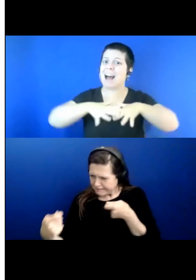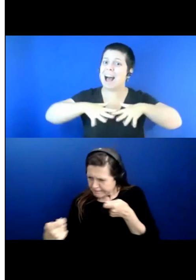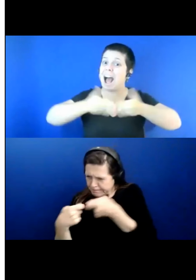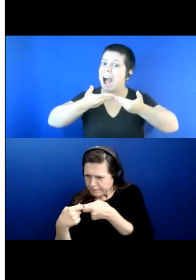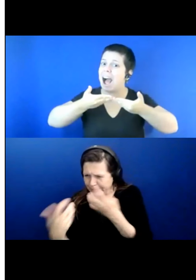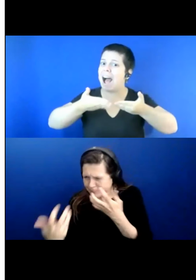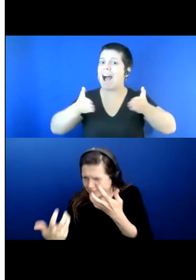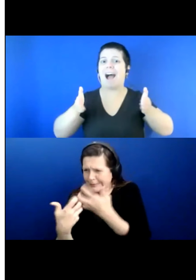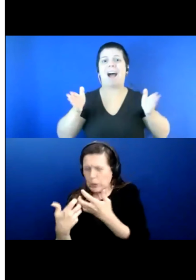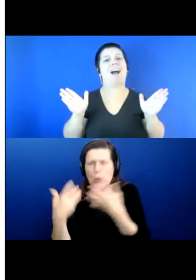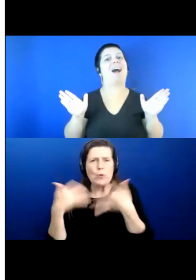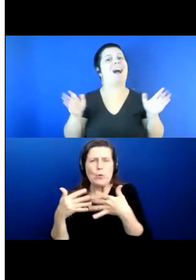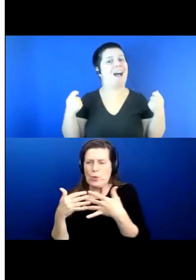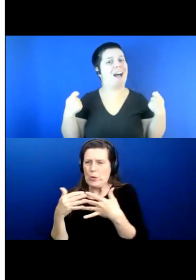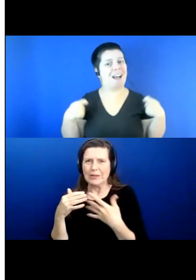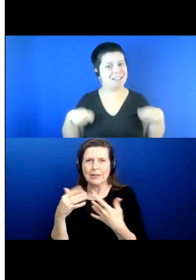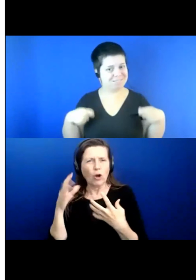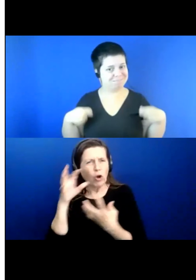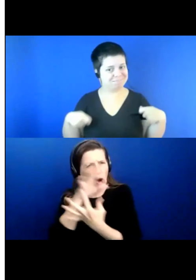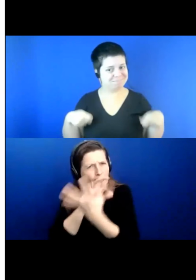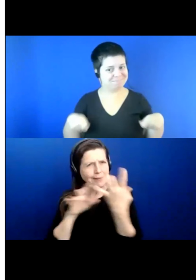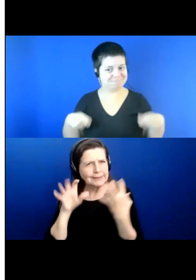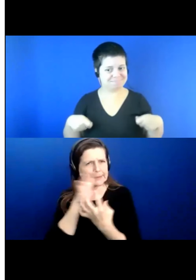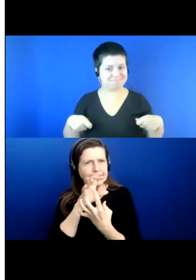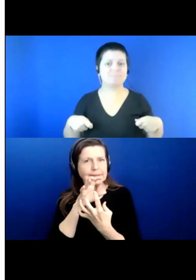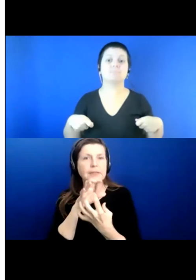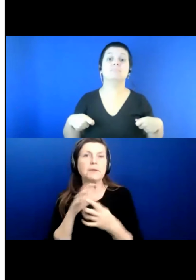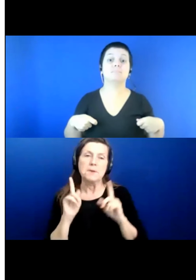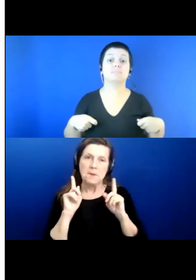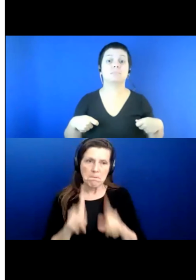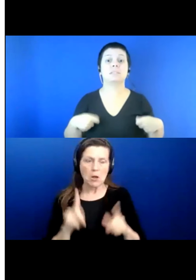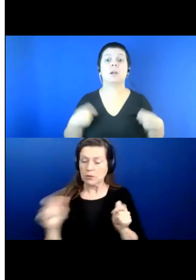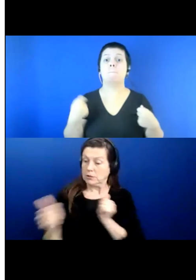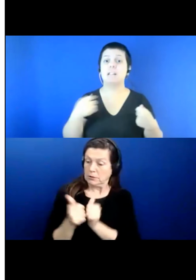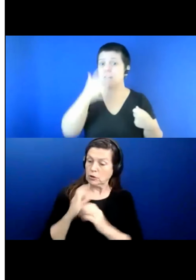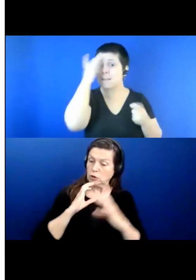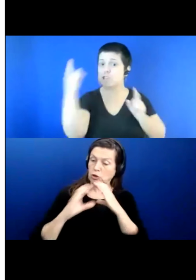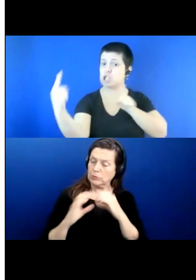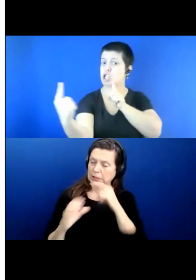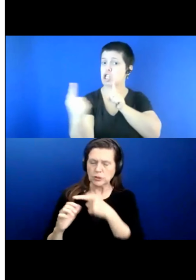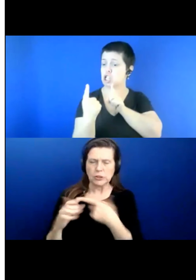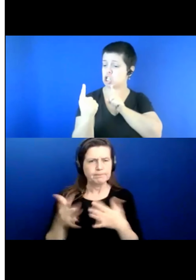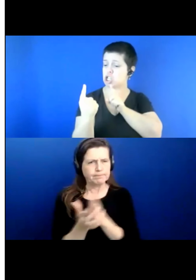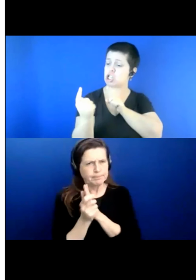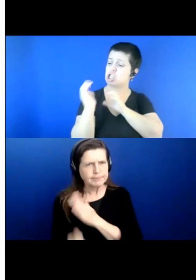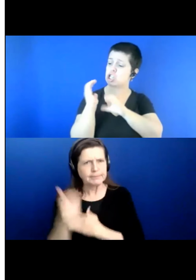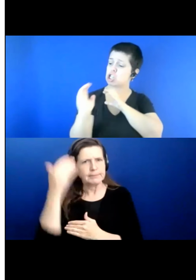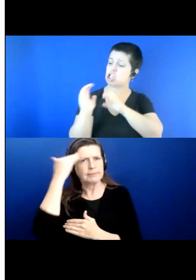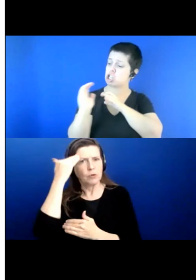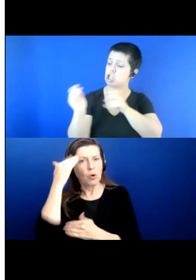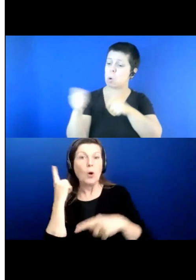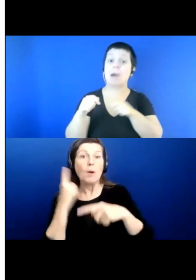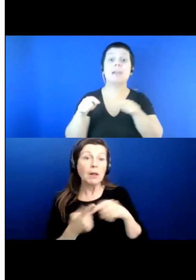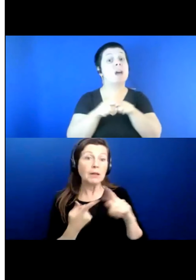That means, obviously, to have competent communication partners and adequate assistive